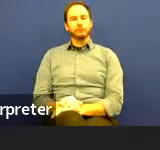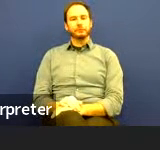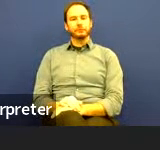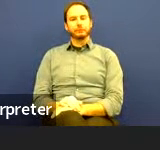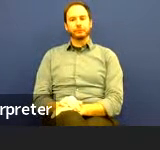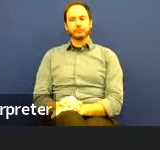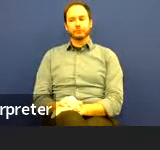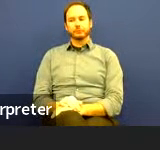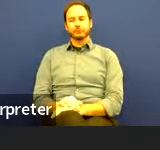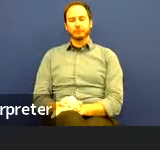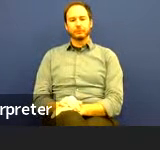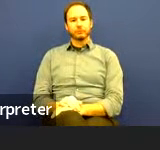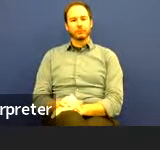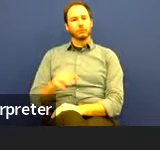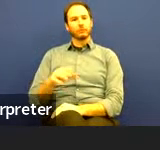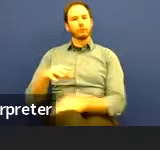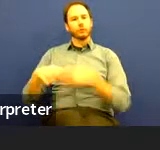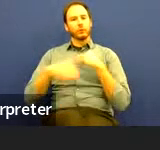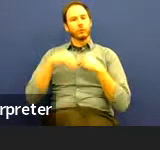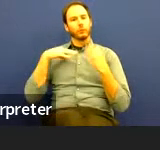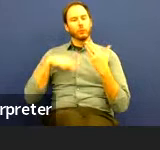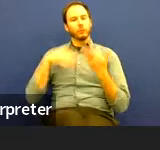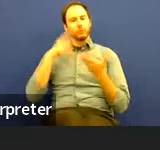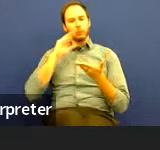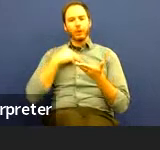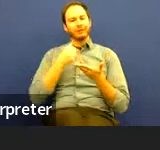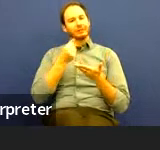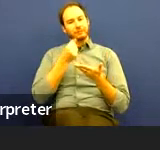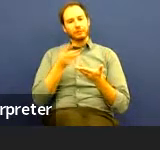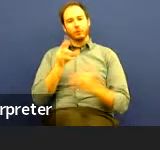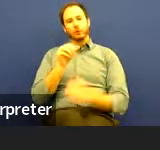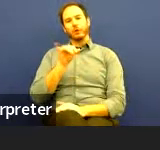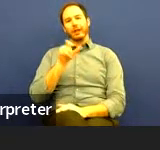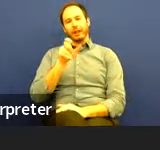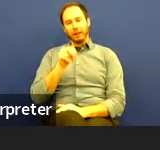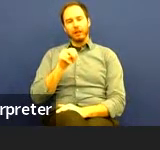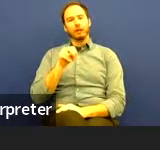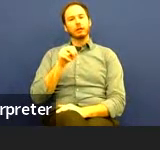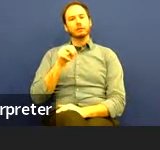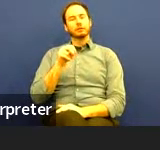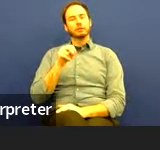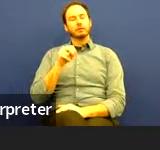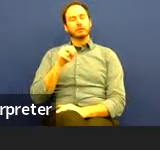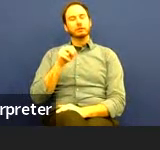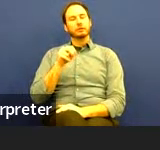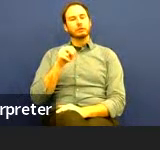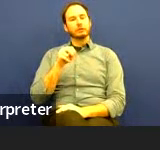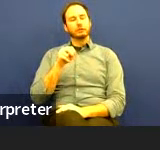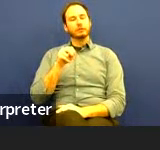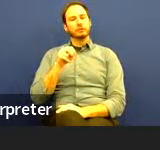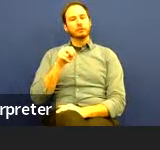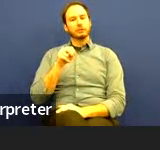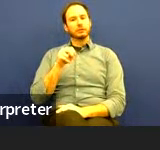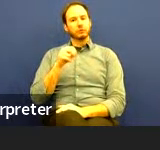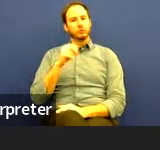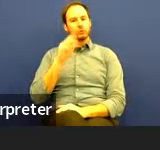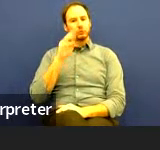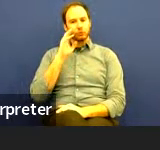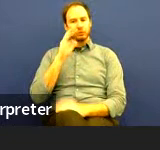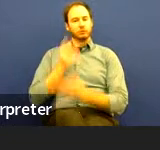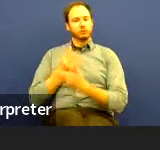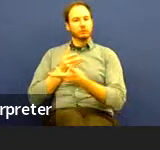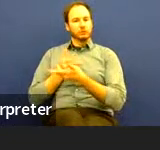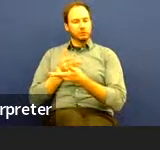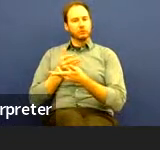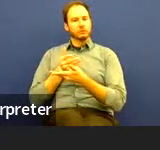And as an add-on experience, we will actually have some of the aliens that we've befriended, and you will have an experience with the aliens